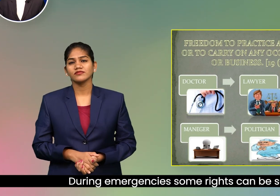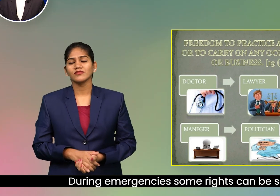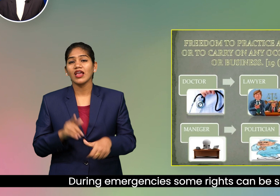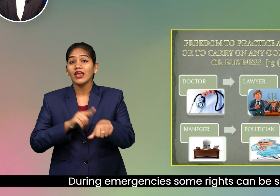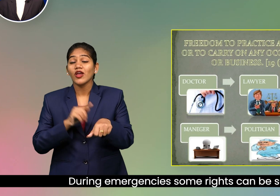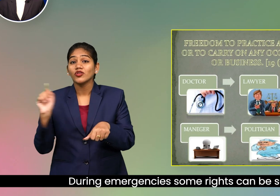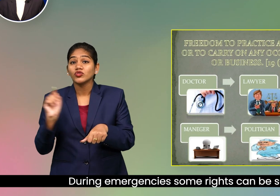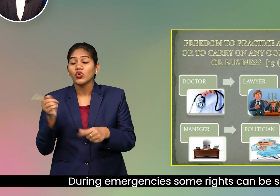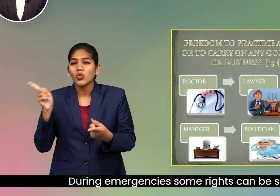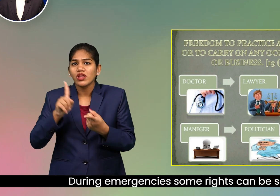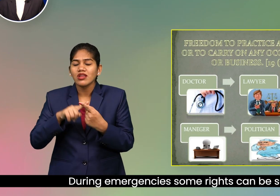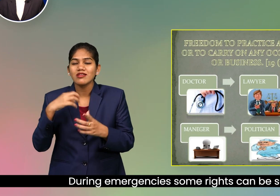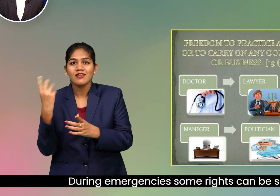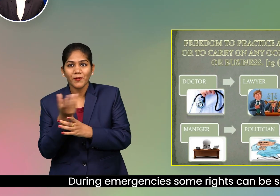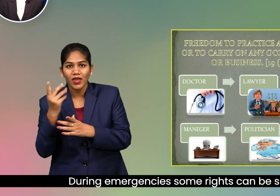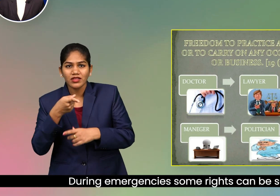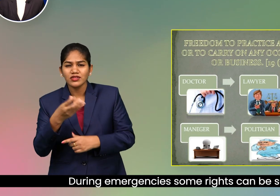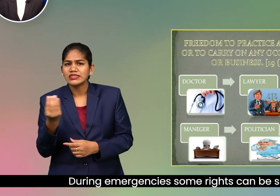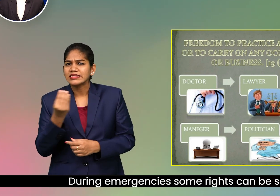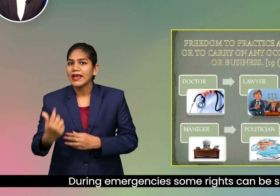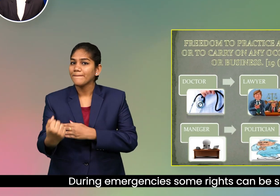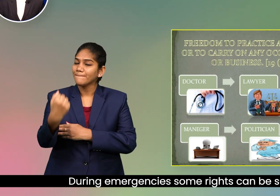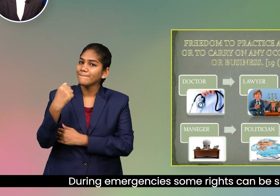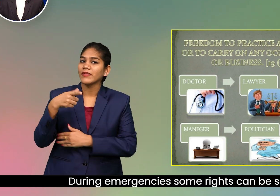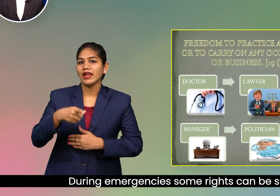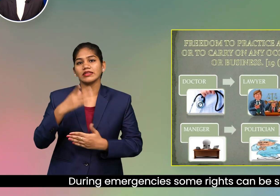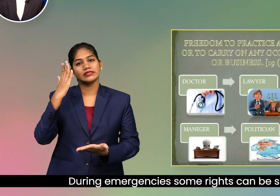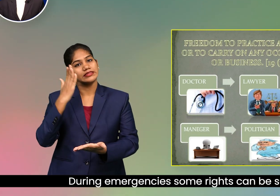During emergencies, some rights can be suspended.